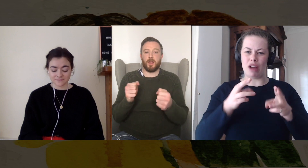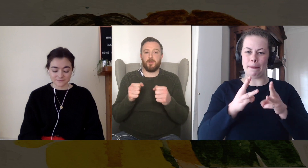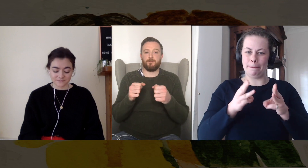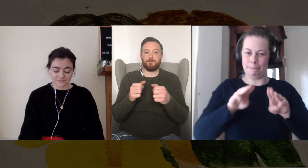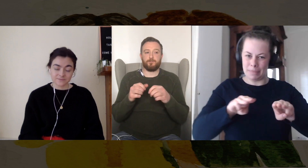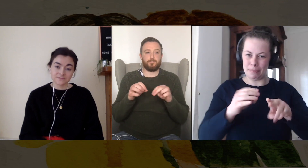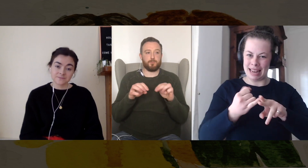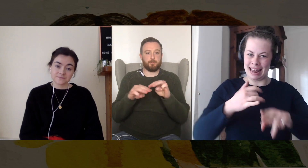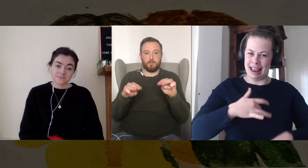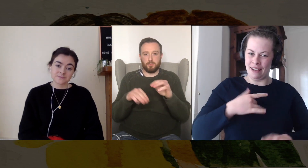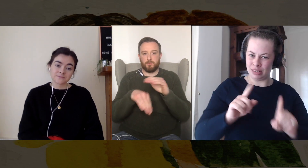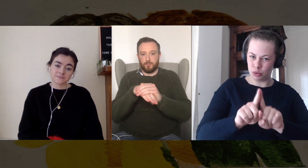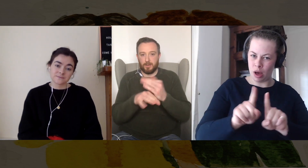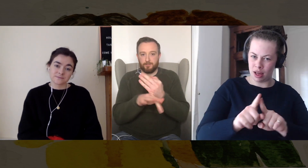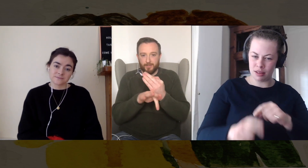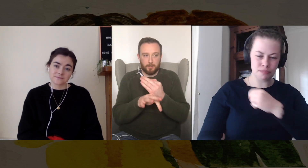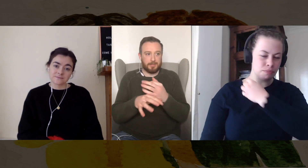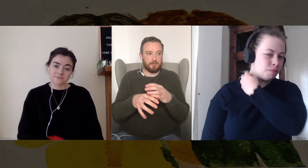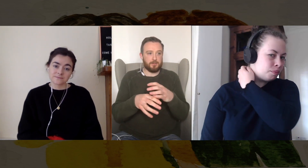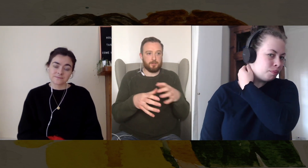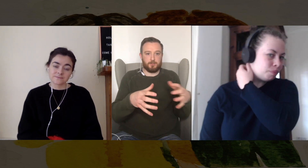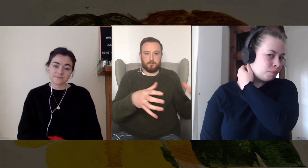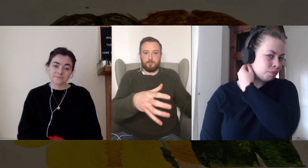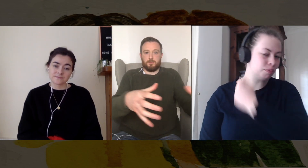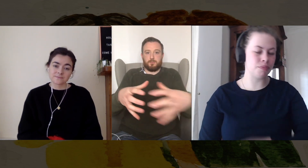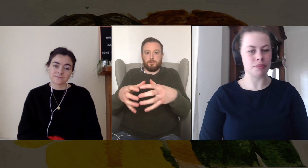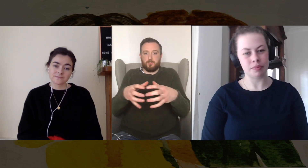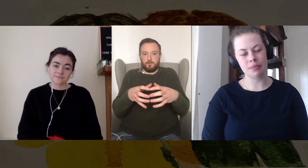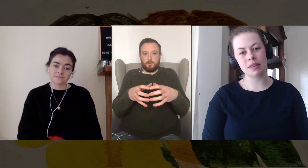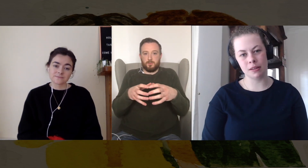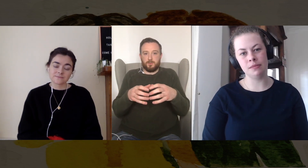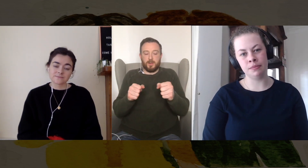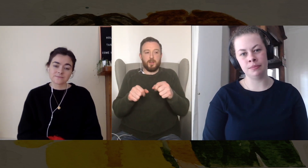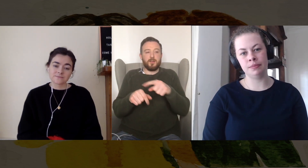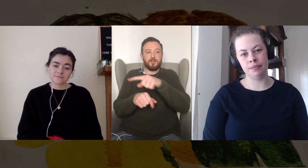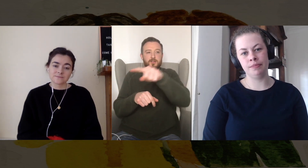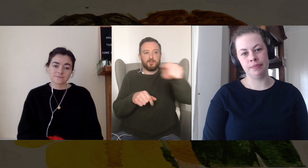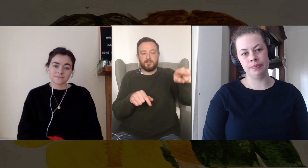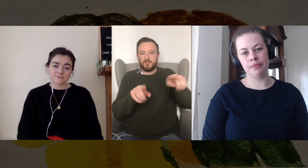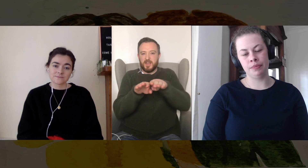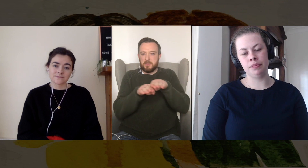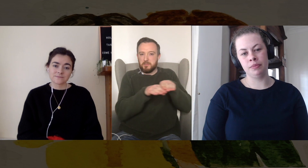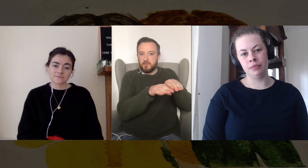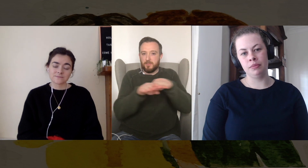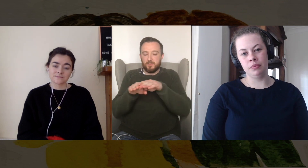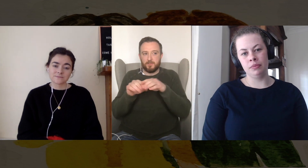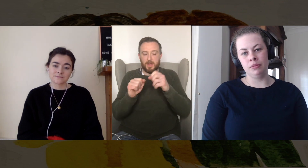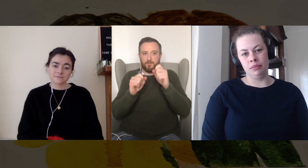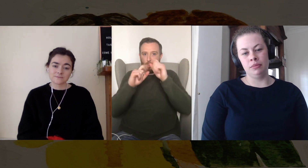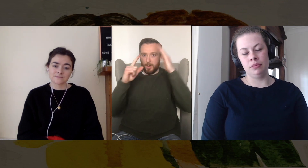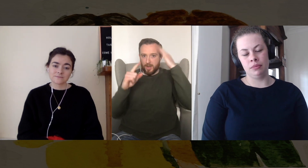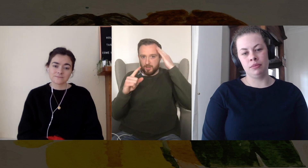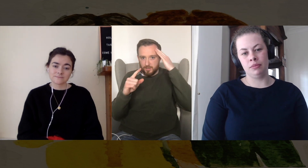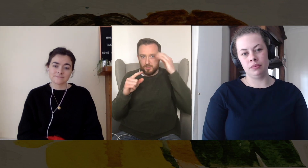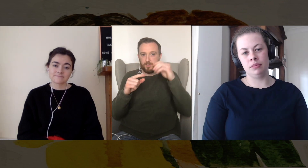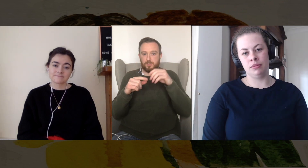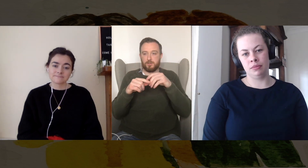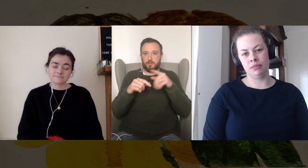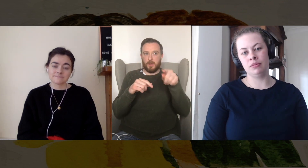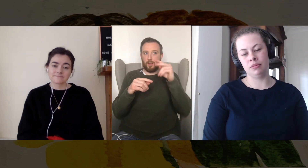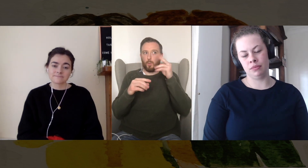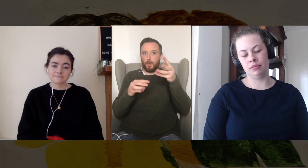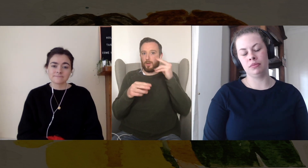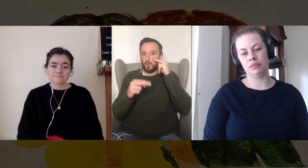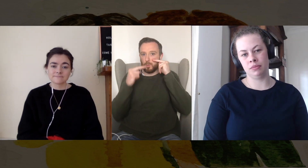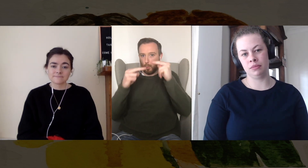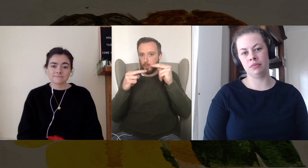So choices and tools. Yeah, how you use them. Yeah. And getting the right people around you as well. Yeah, because